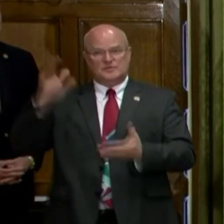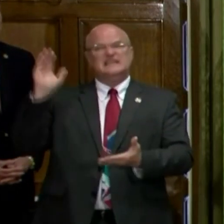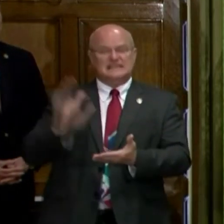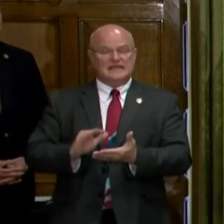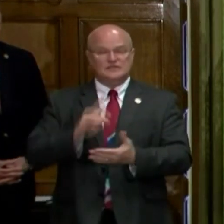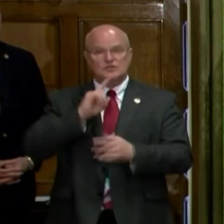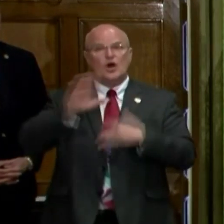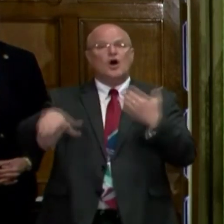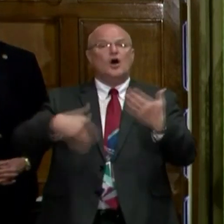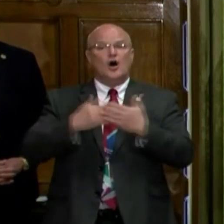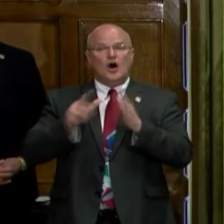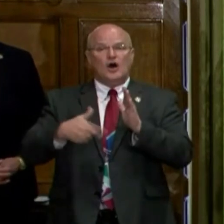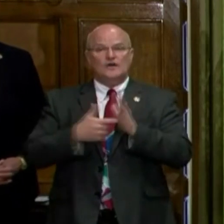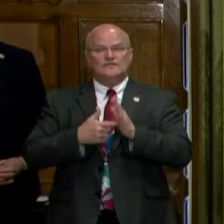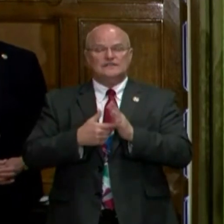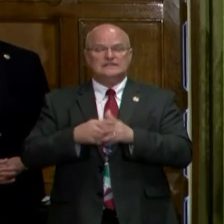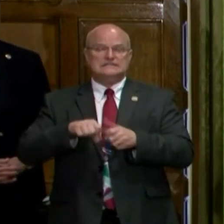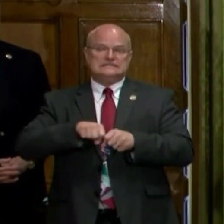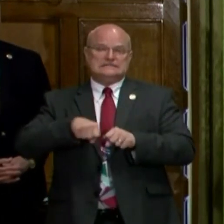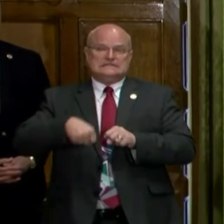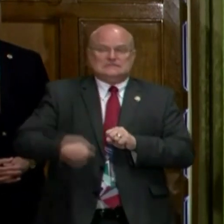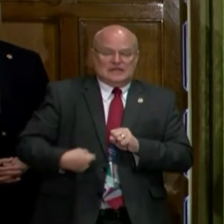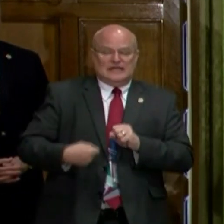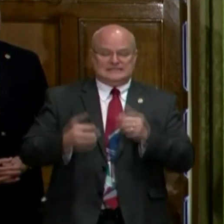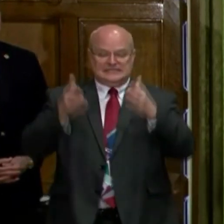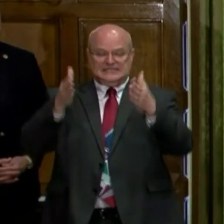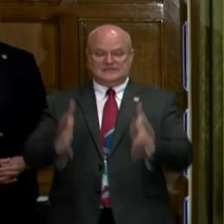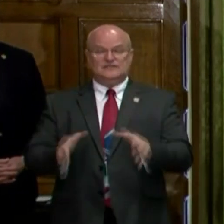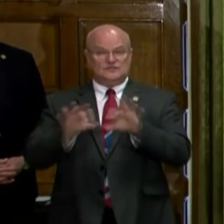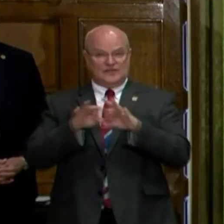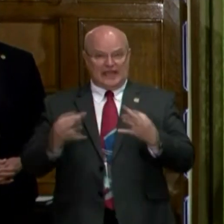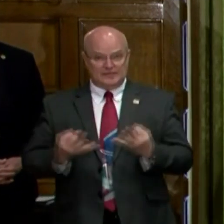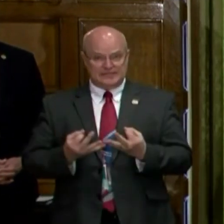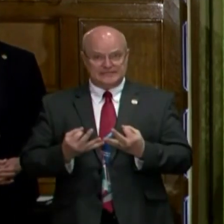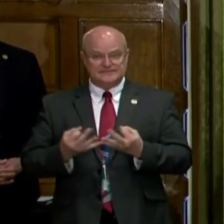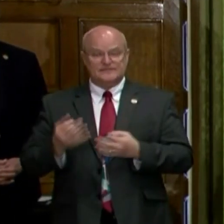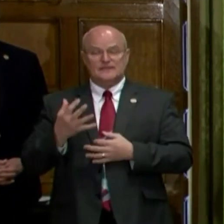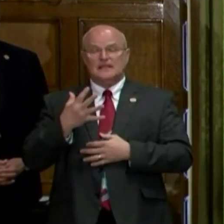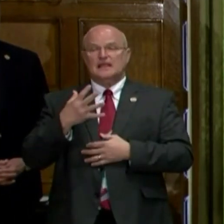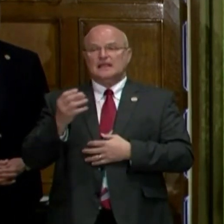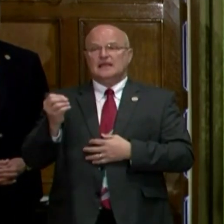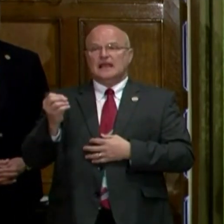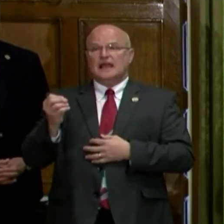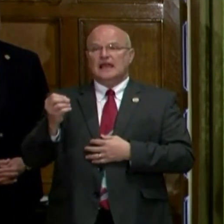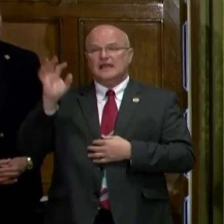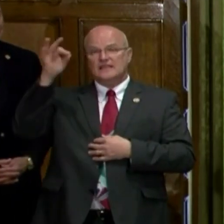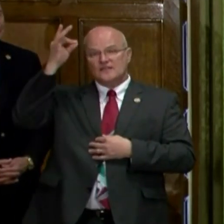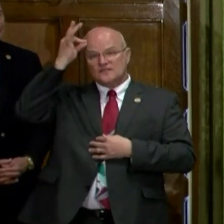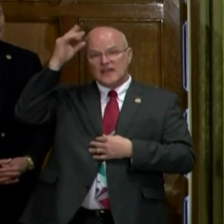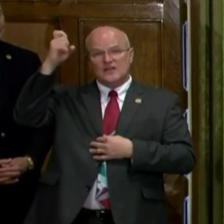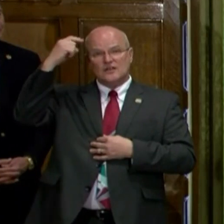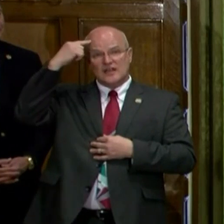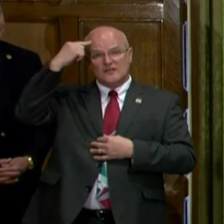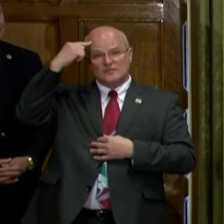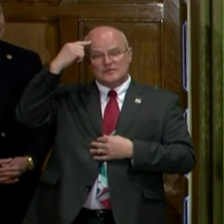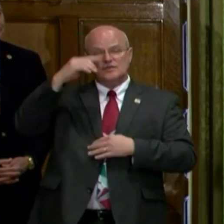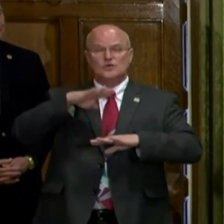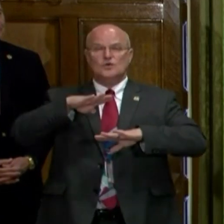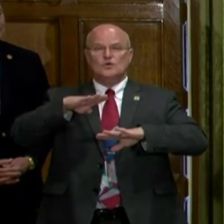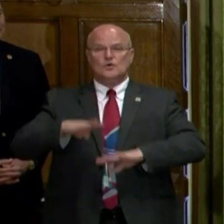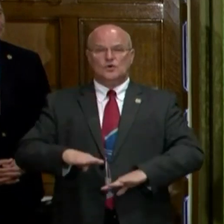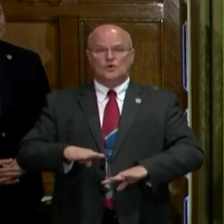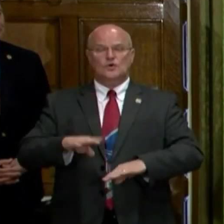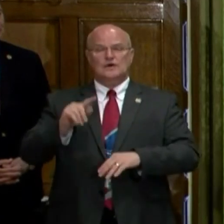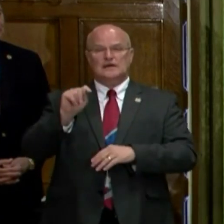less. All of this strains the individual families, and the federal government gave relief for